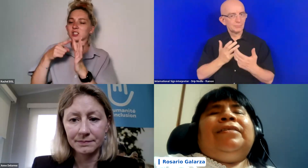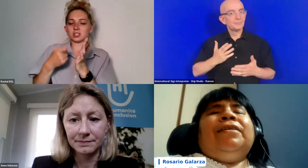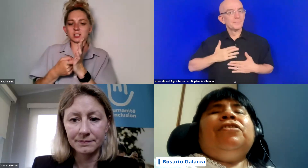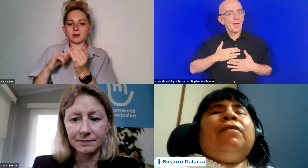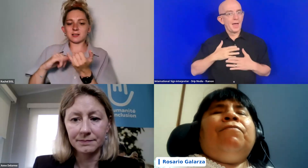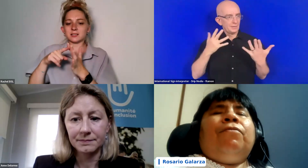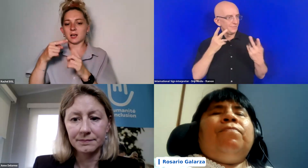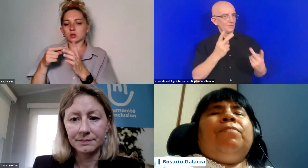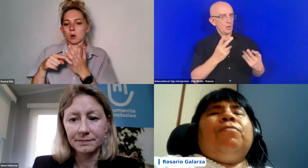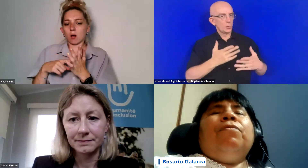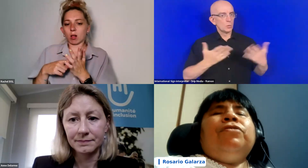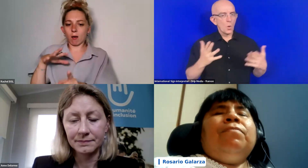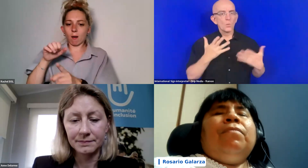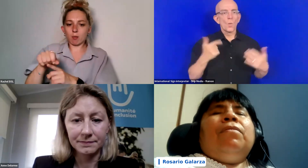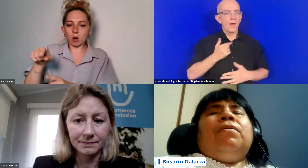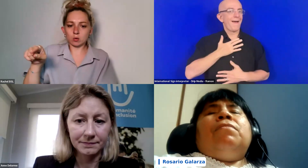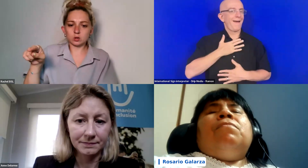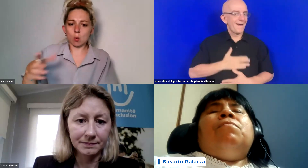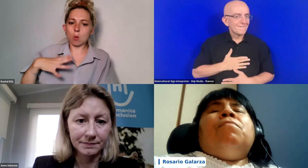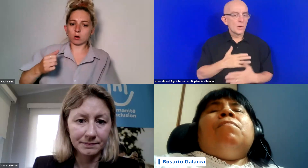is essential for promoting